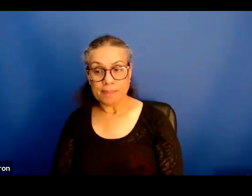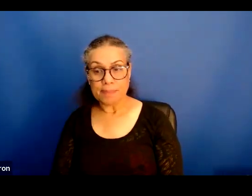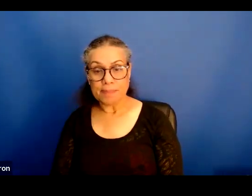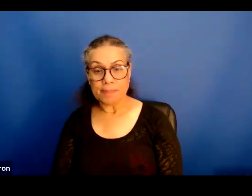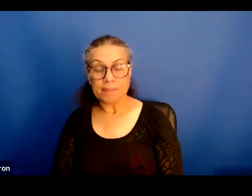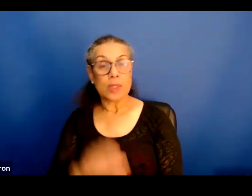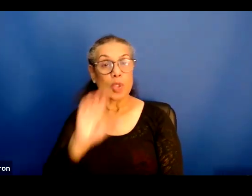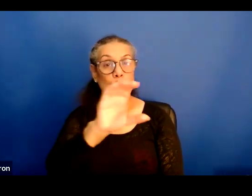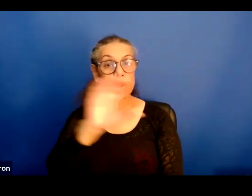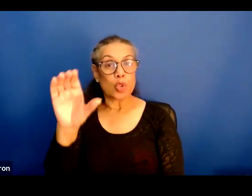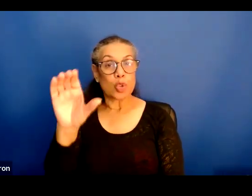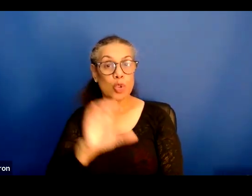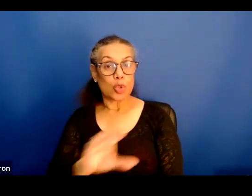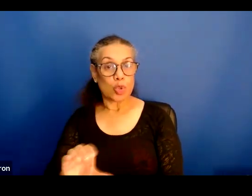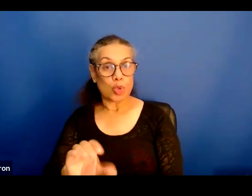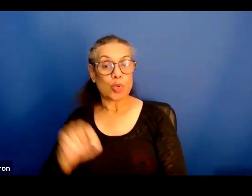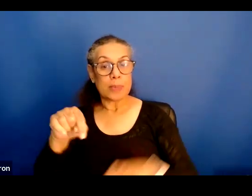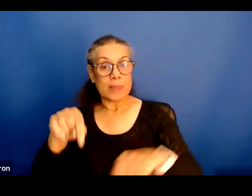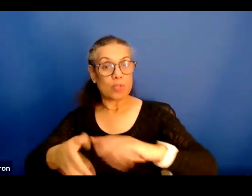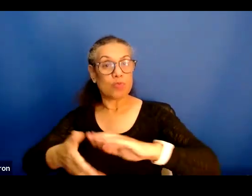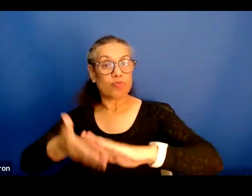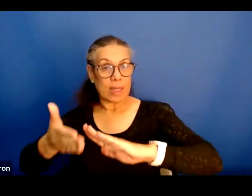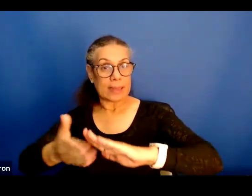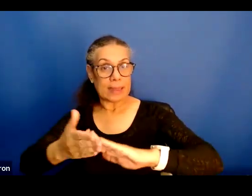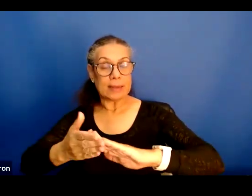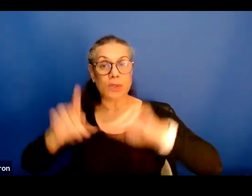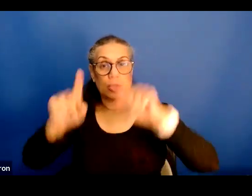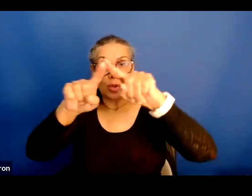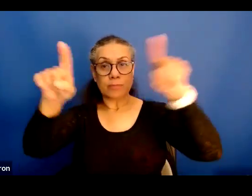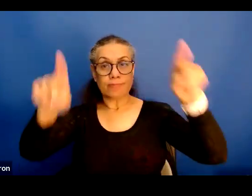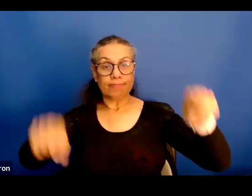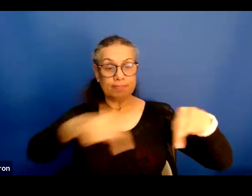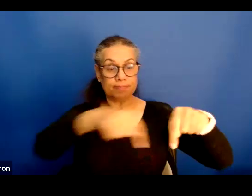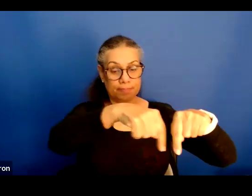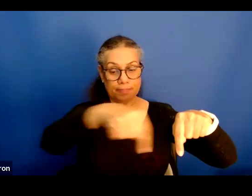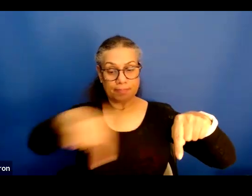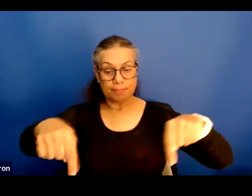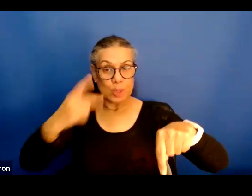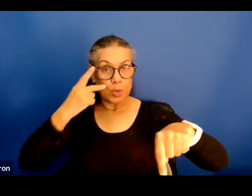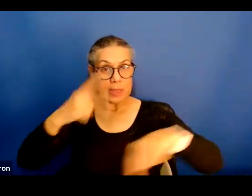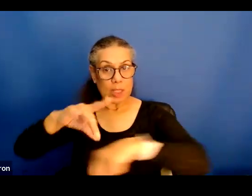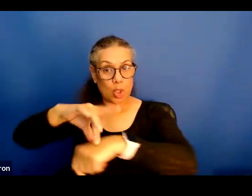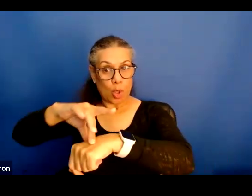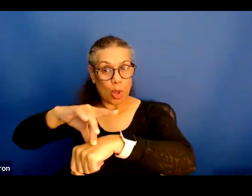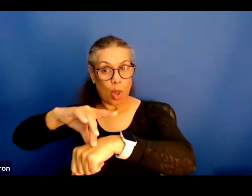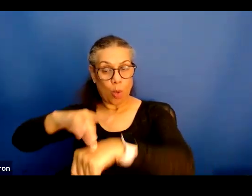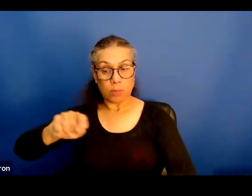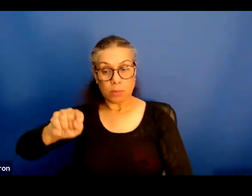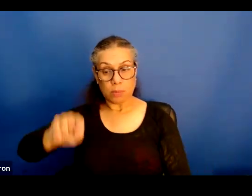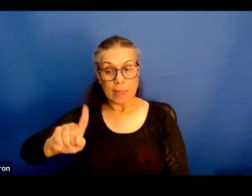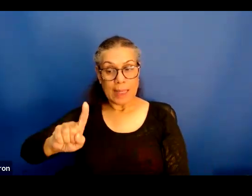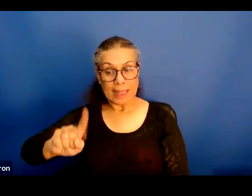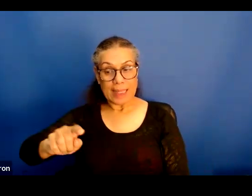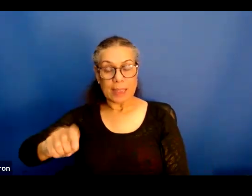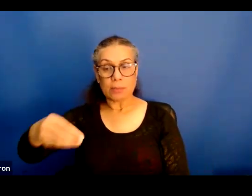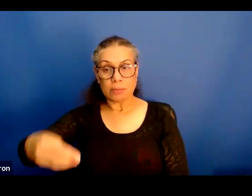The Zoom interpretation feature has been activated. Zoom participants should click the globe icon at the bottom of your